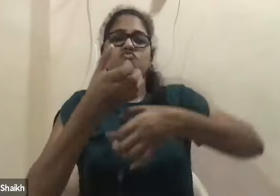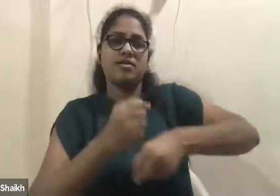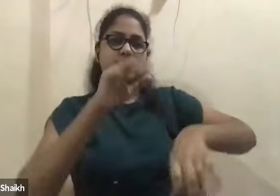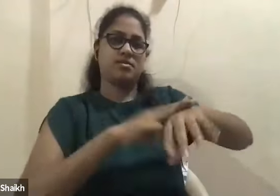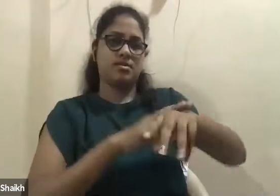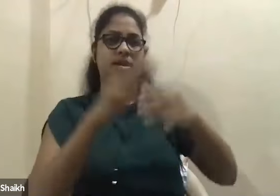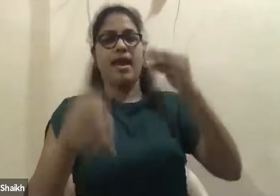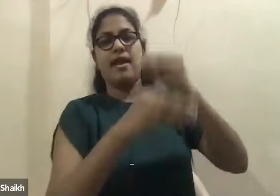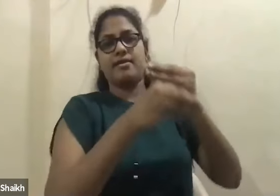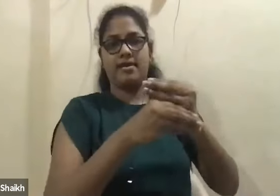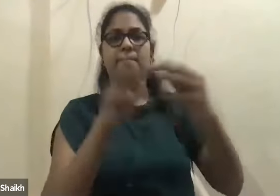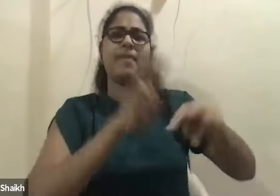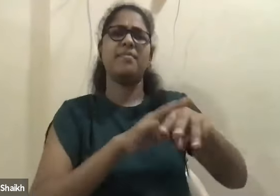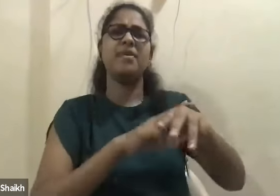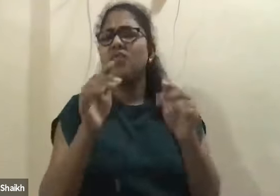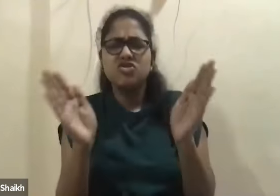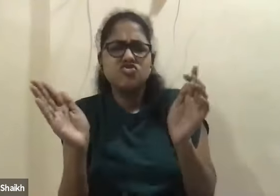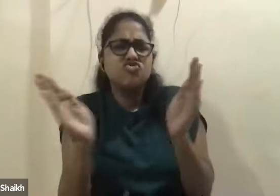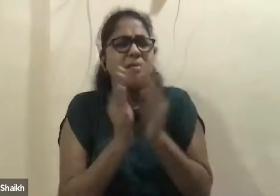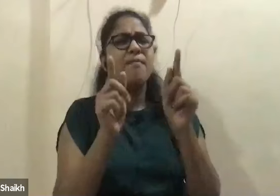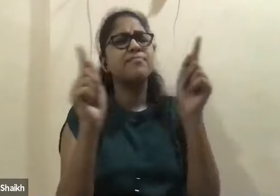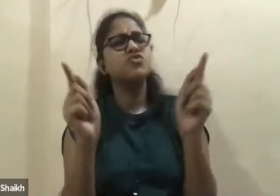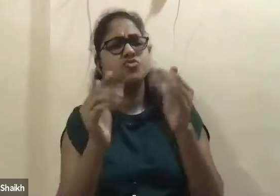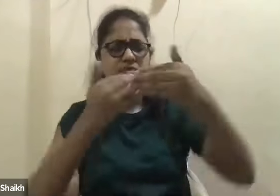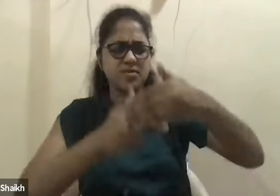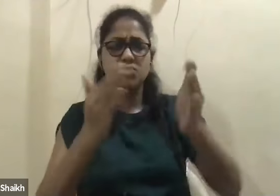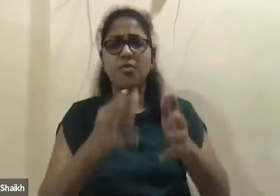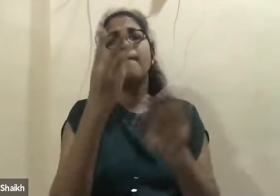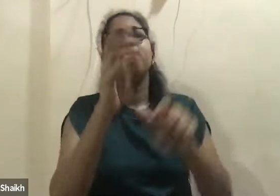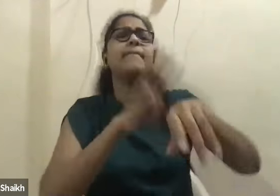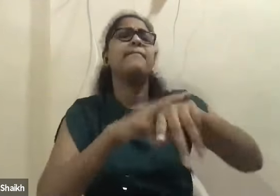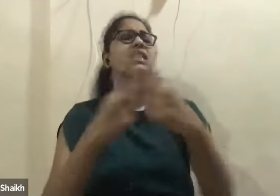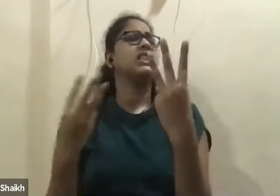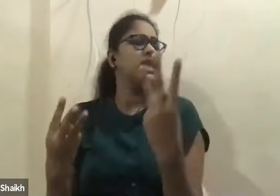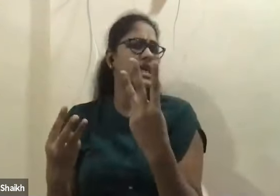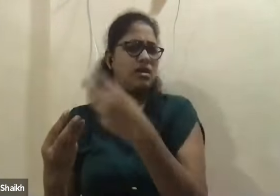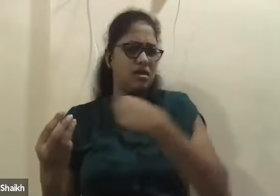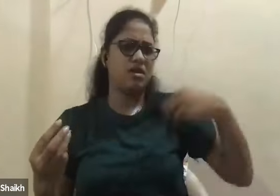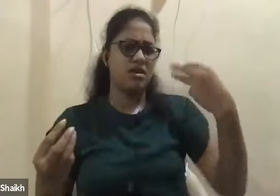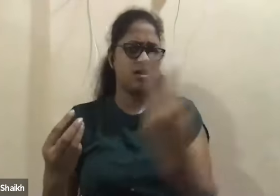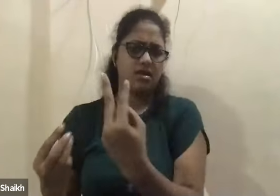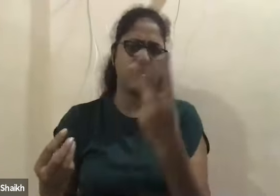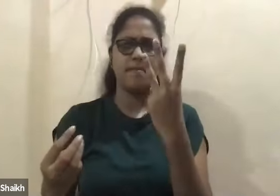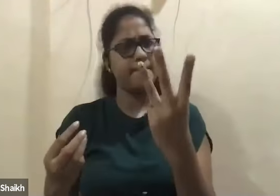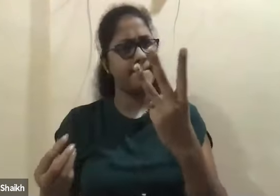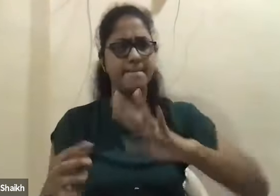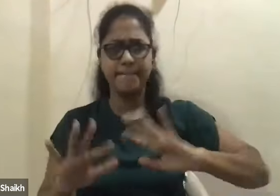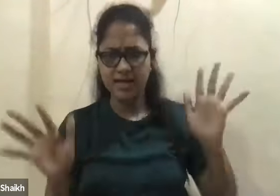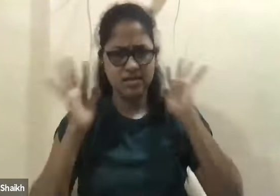is a small deed, we did not want to have more than 3 members. So we have just 3 of us. And